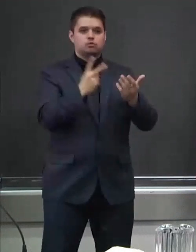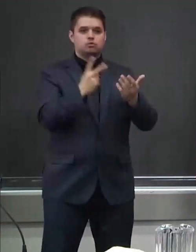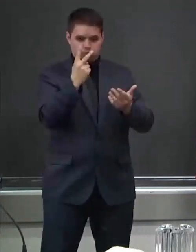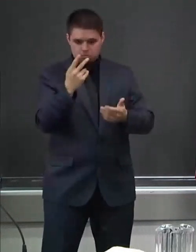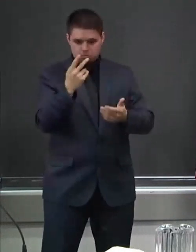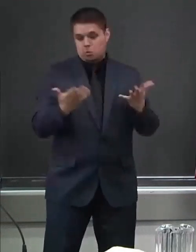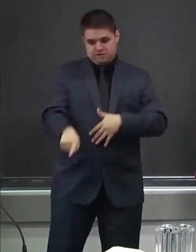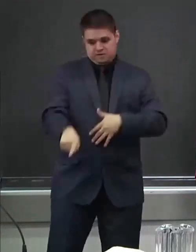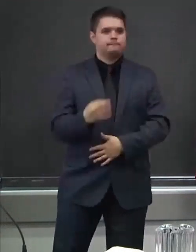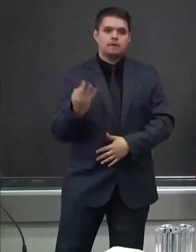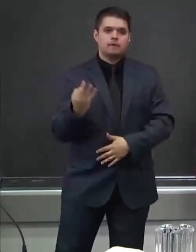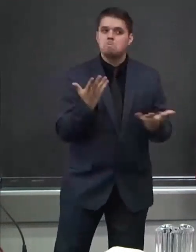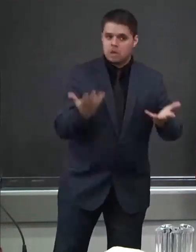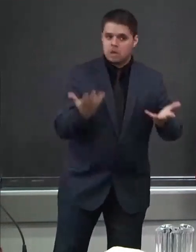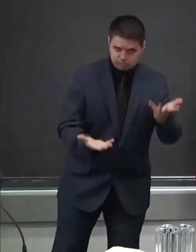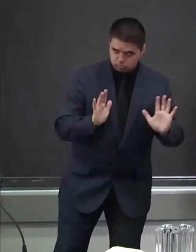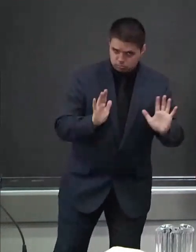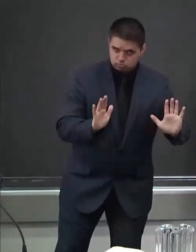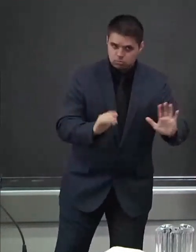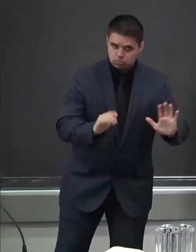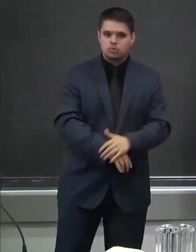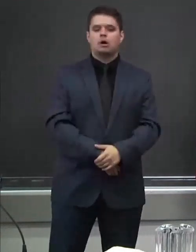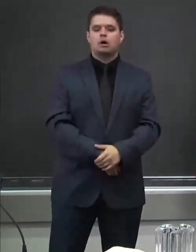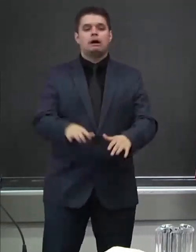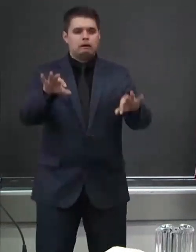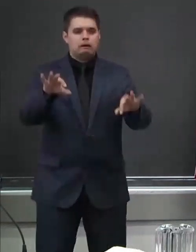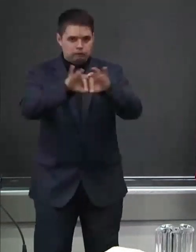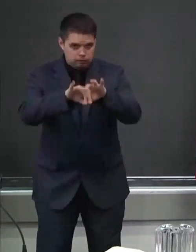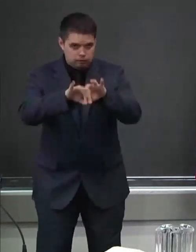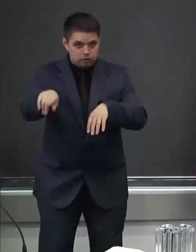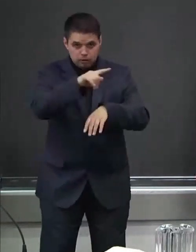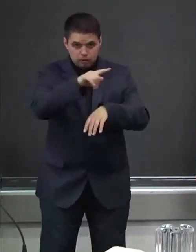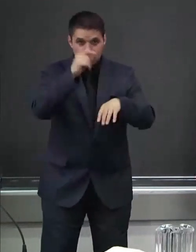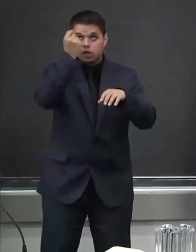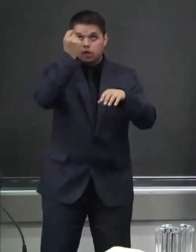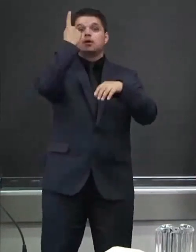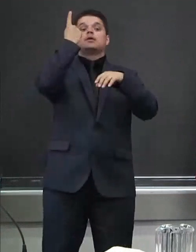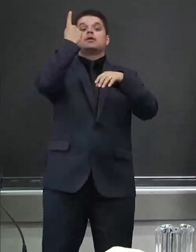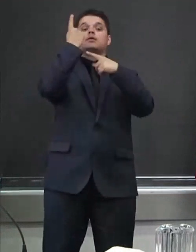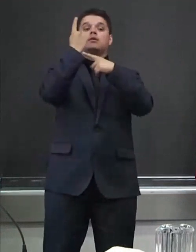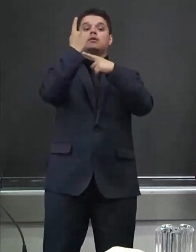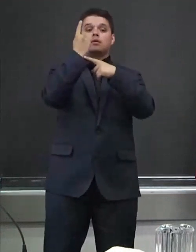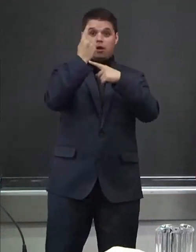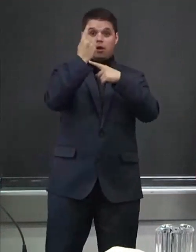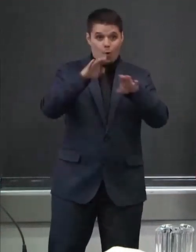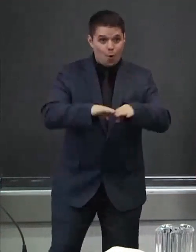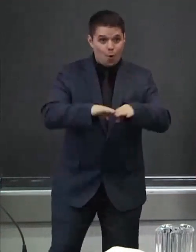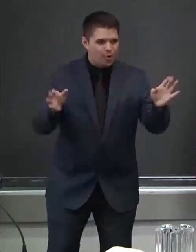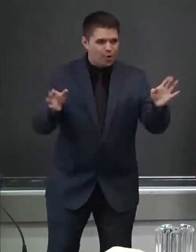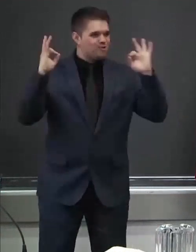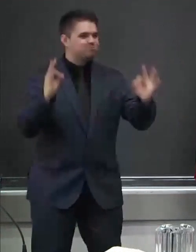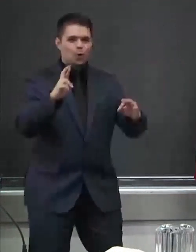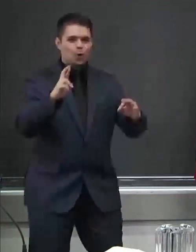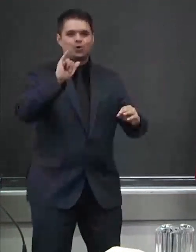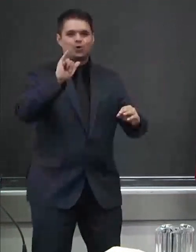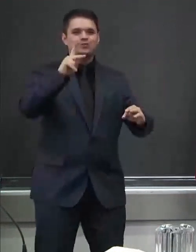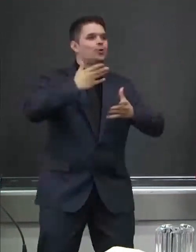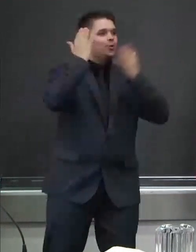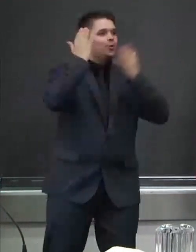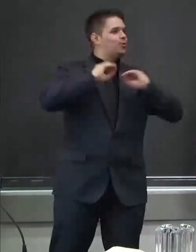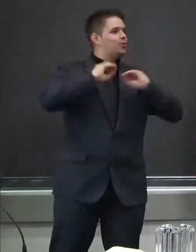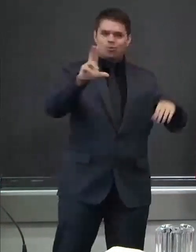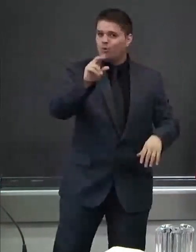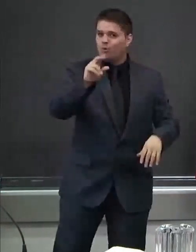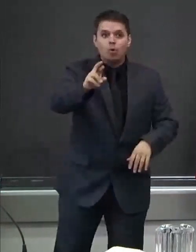reminder, any reopening comes with risk. That's just a fact of life right now. We need to reduce